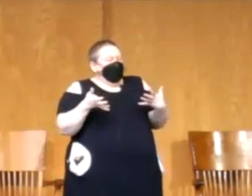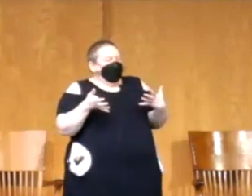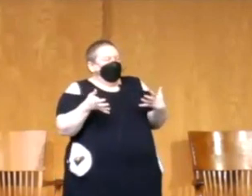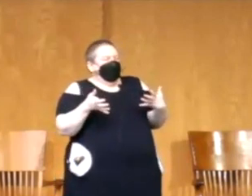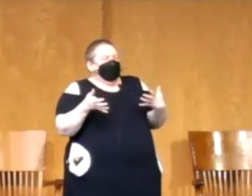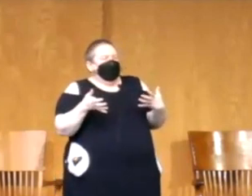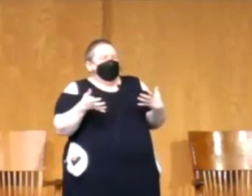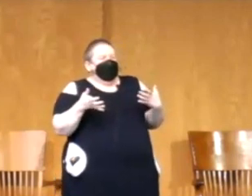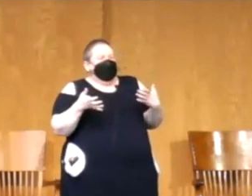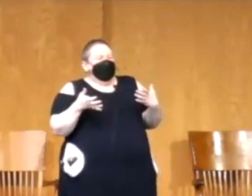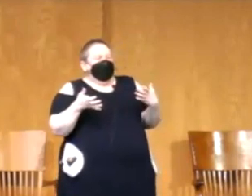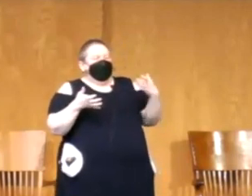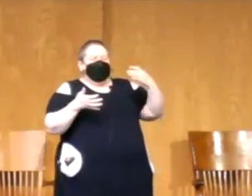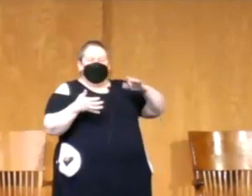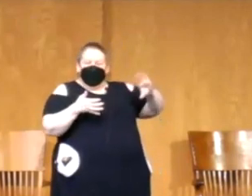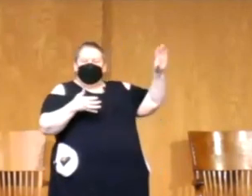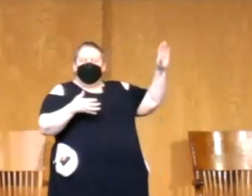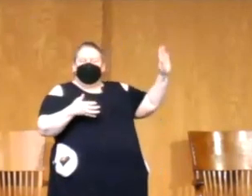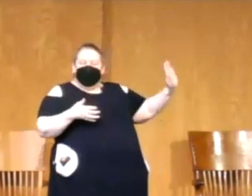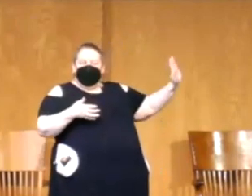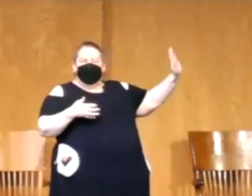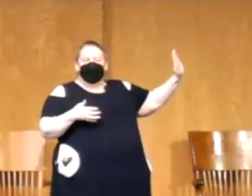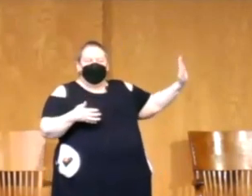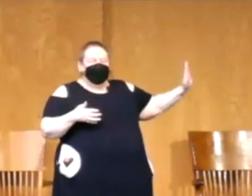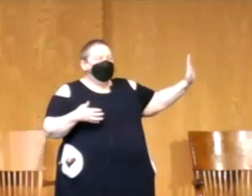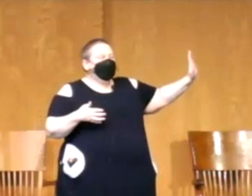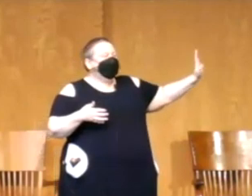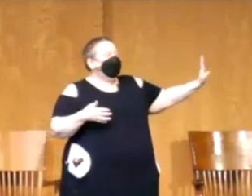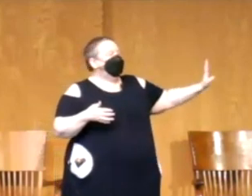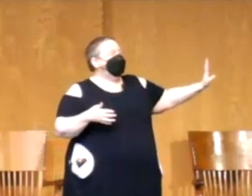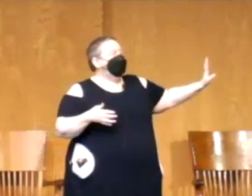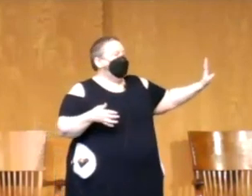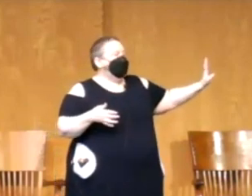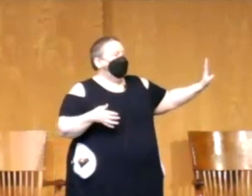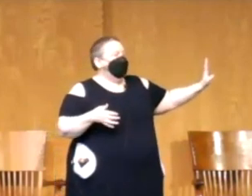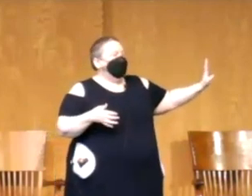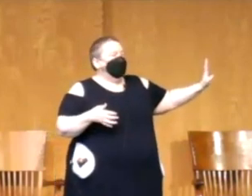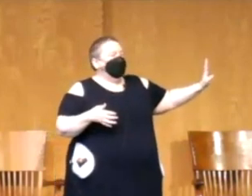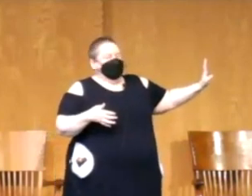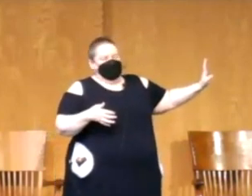Some of the ways that people seek to lean into mystery